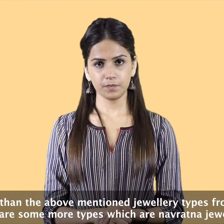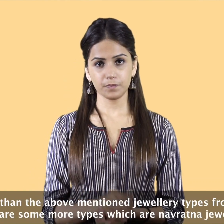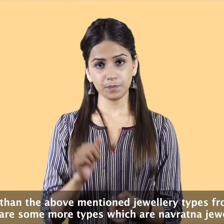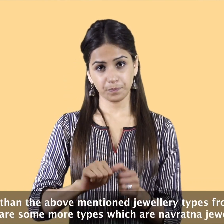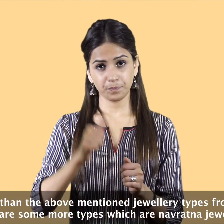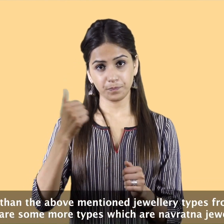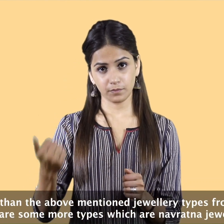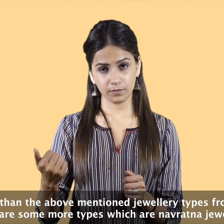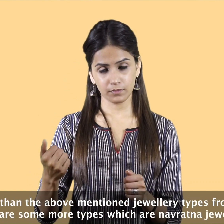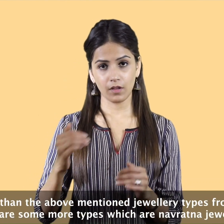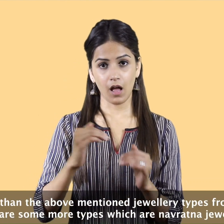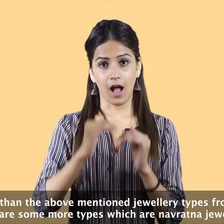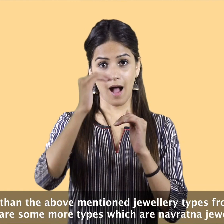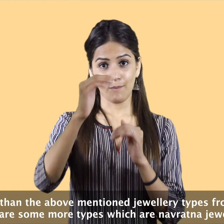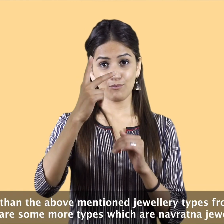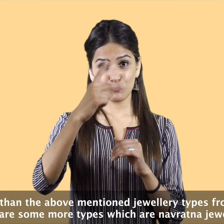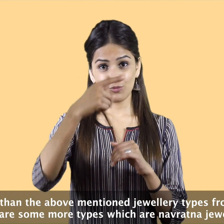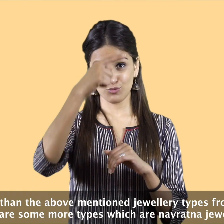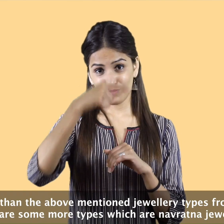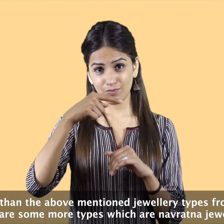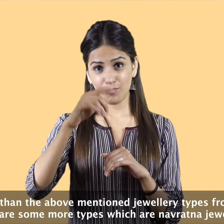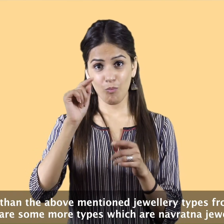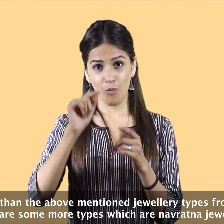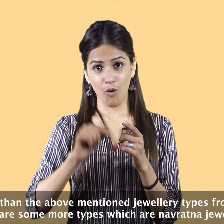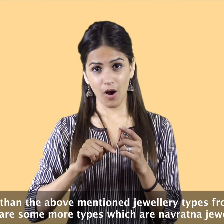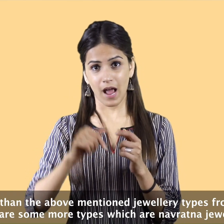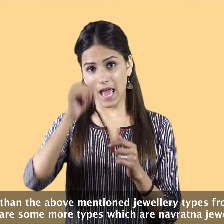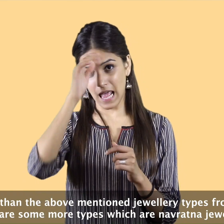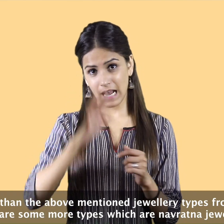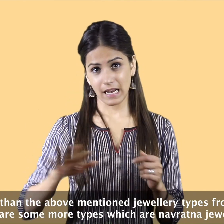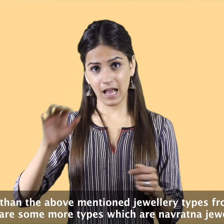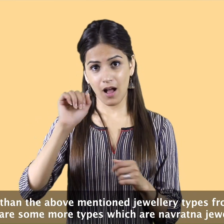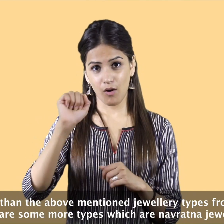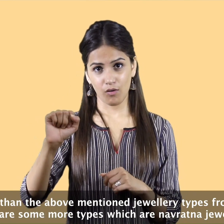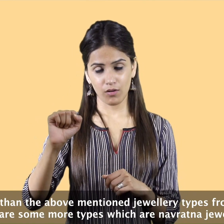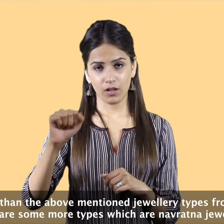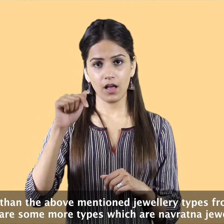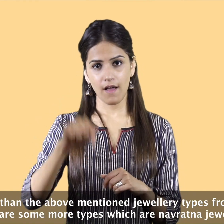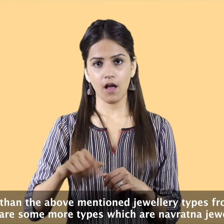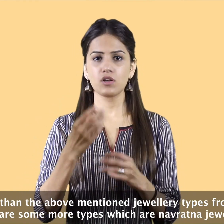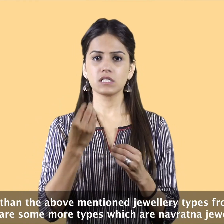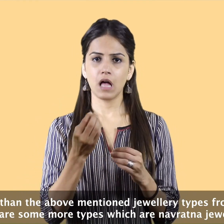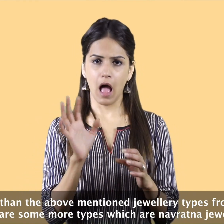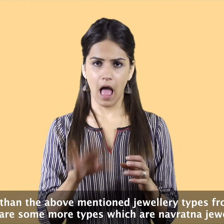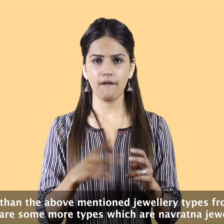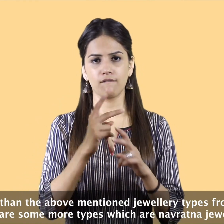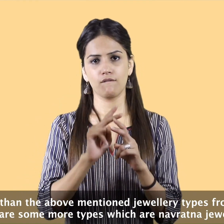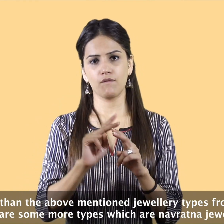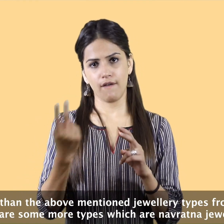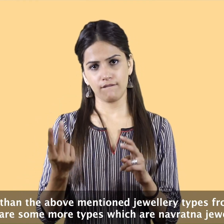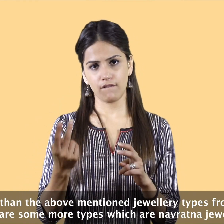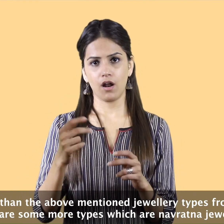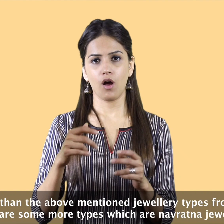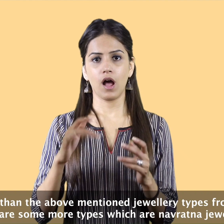Other than the above mentioned jewelry types from India, there are some more types which are Navratna